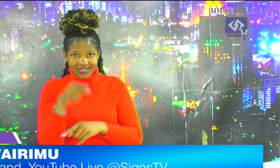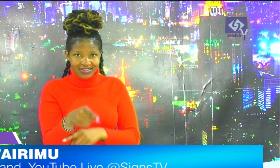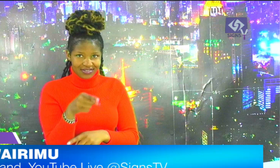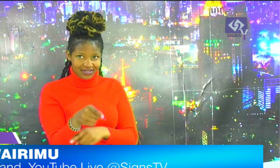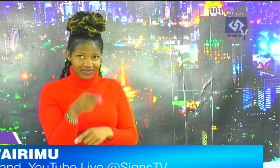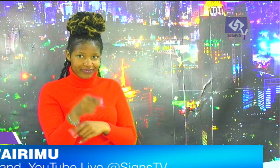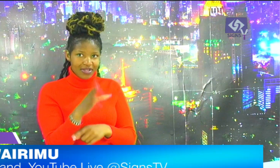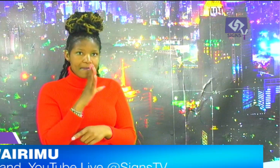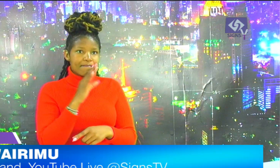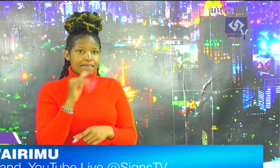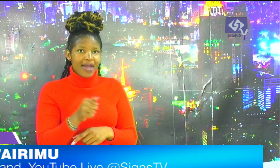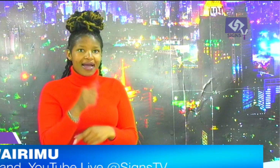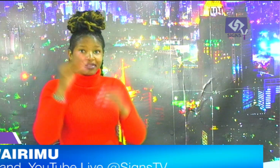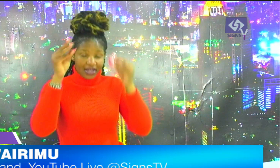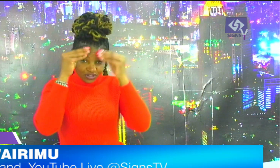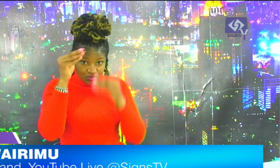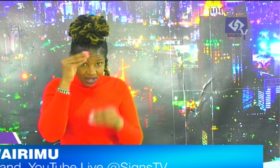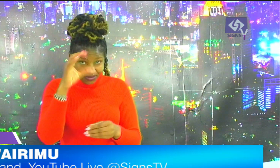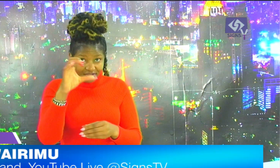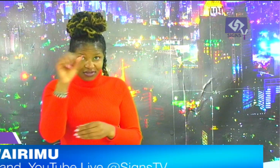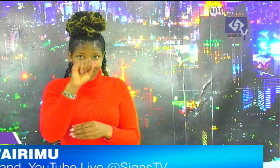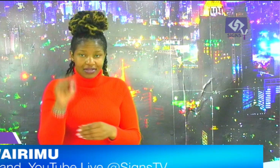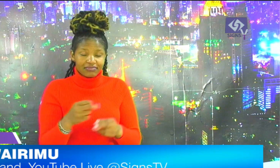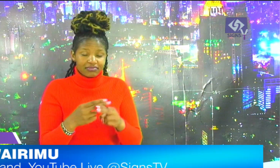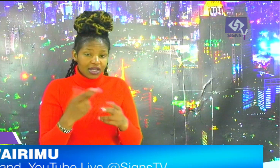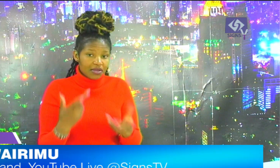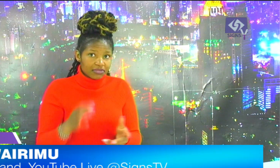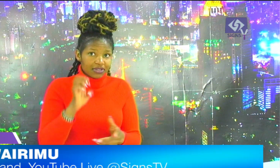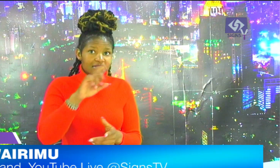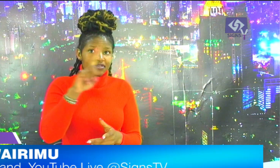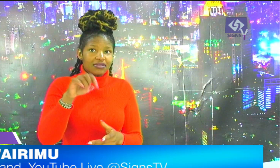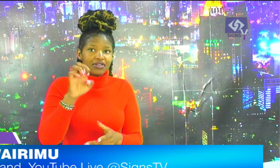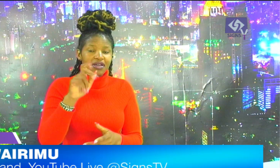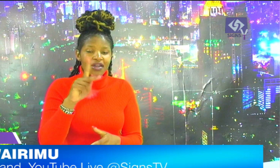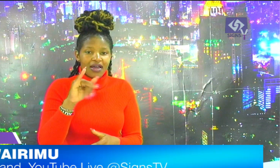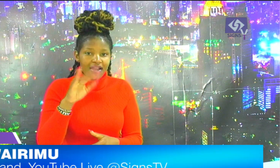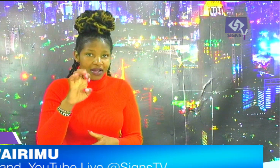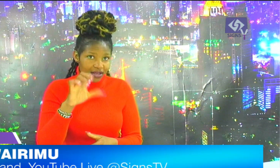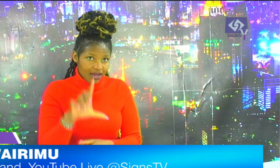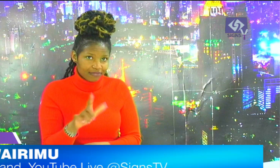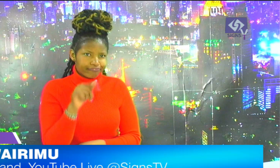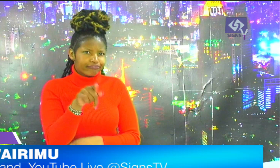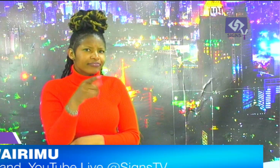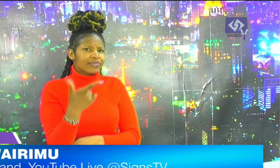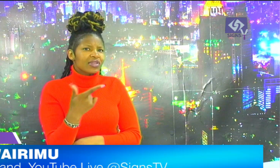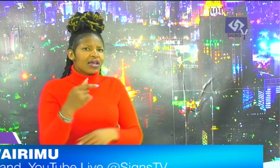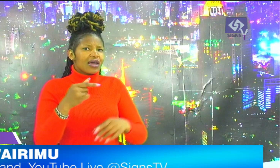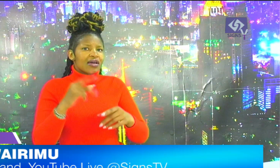system announced by the Education Cabinet Secretary Ezekiel Mochogu.